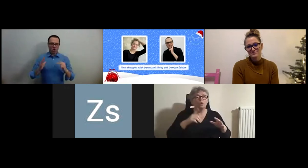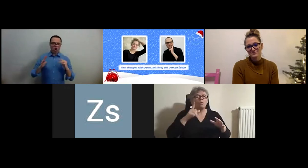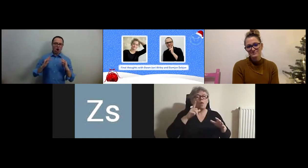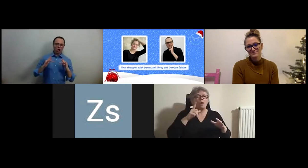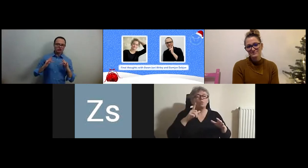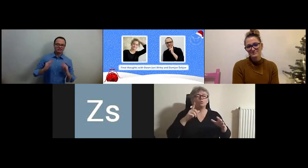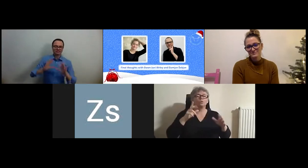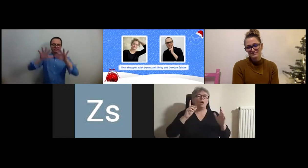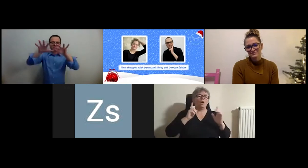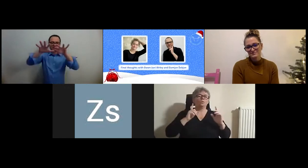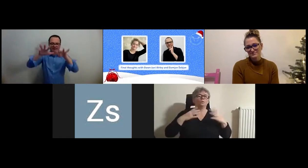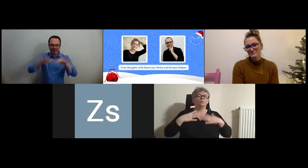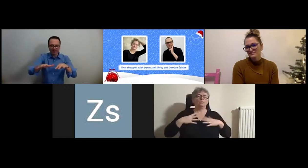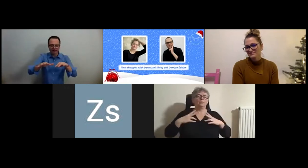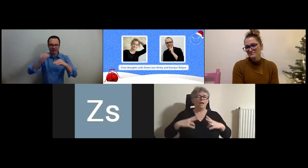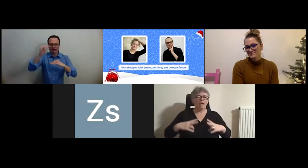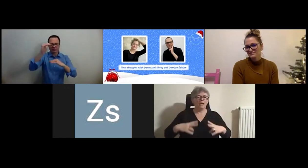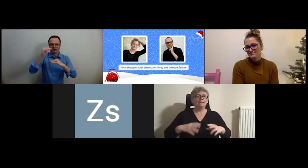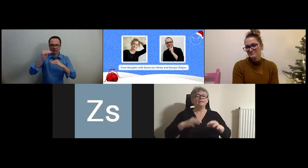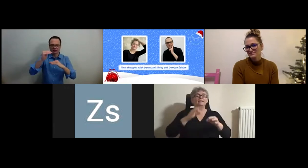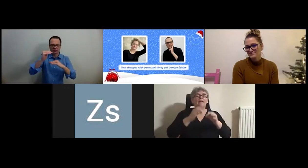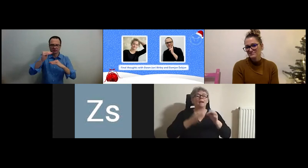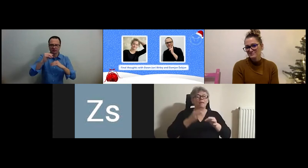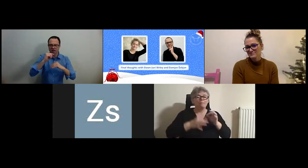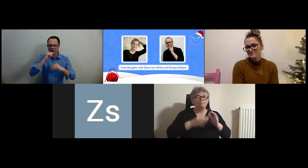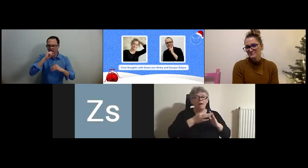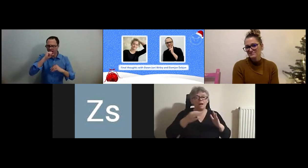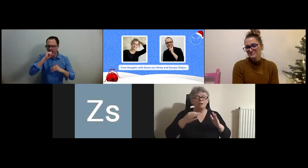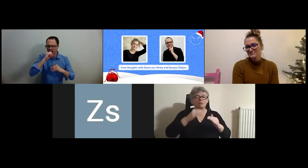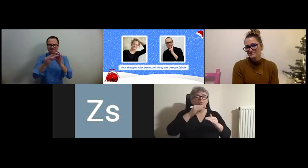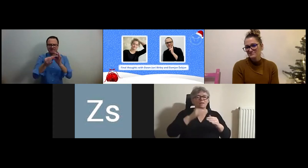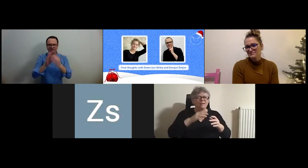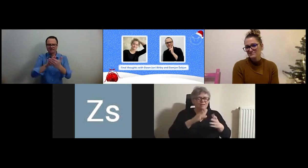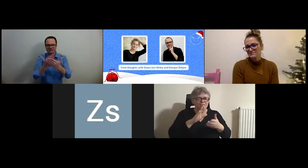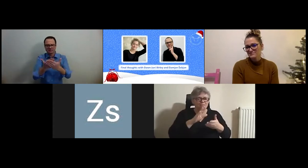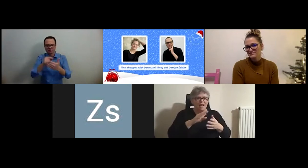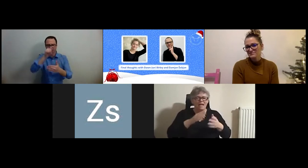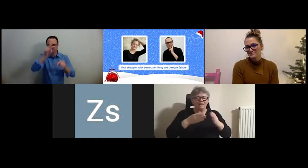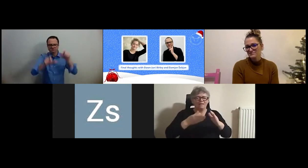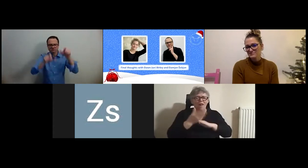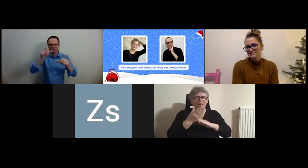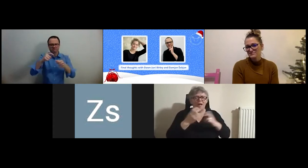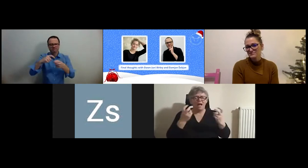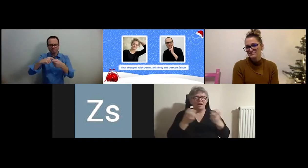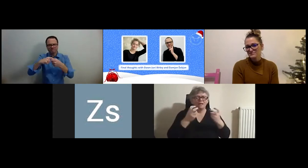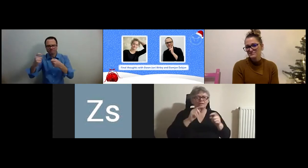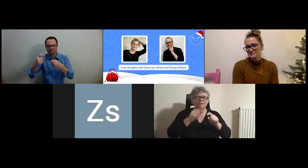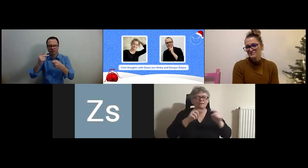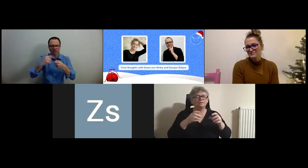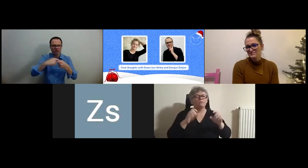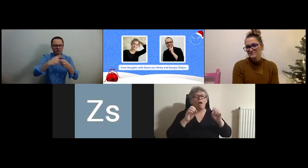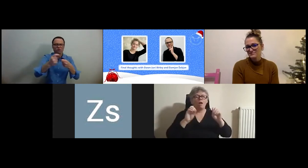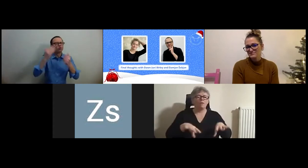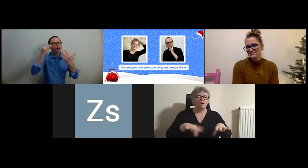May, June, we had it together. And we had an increasing number